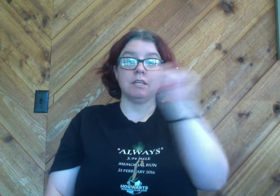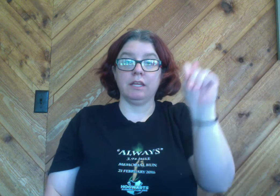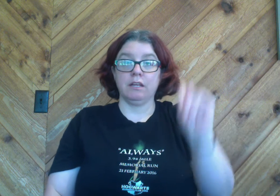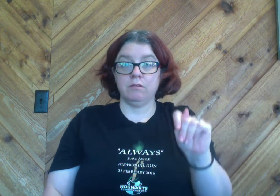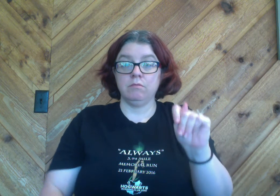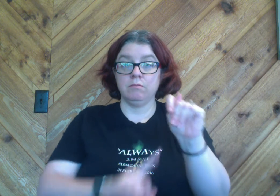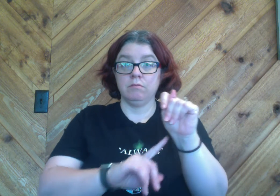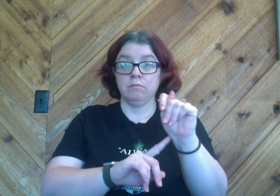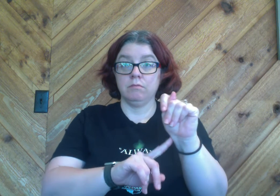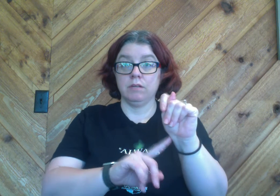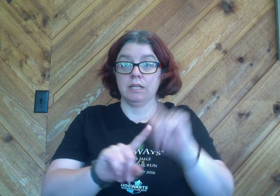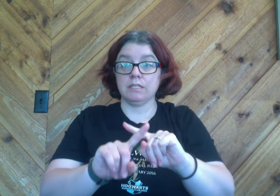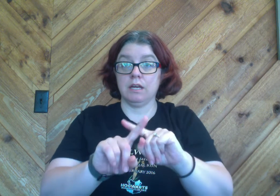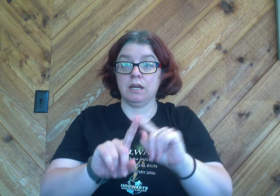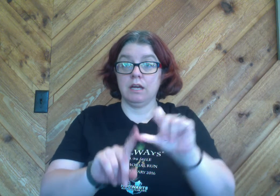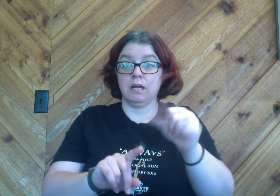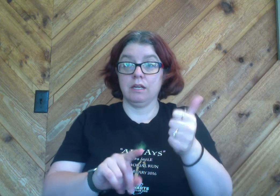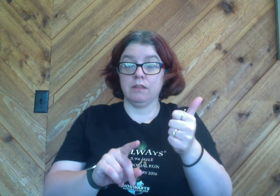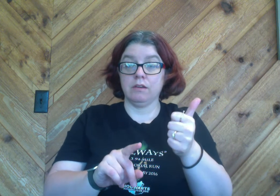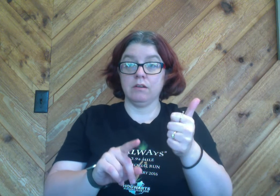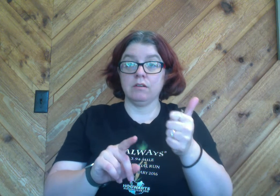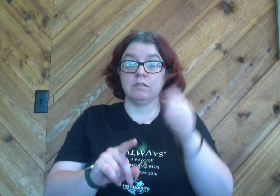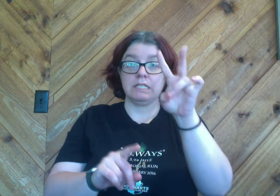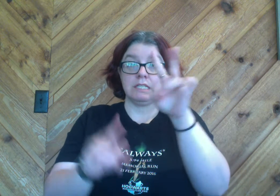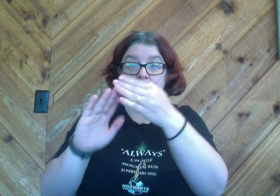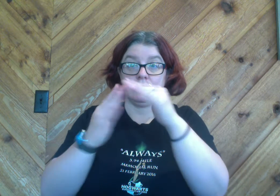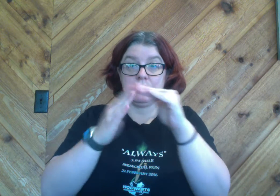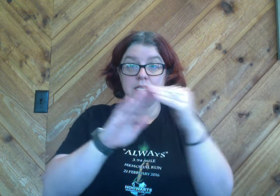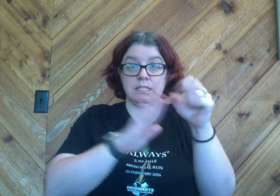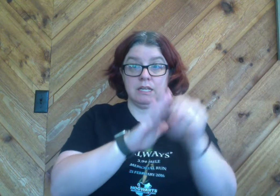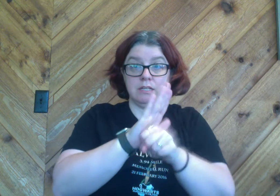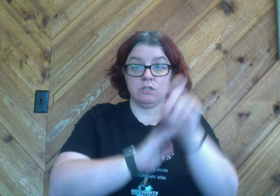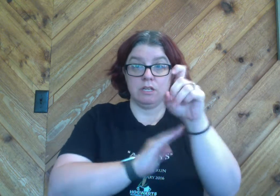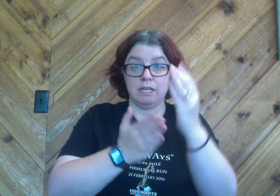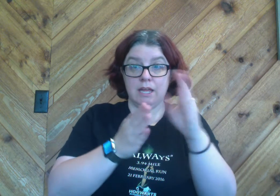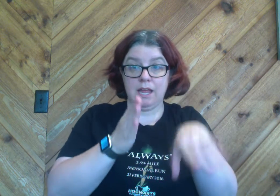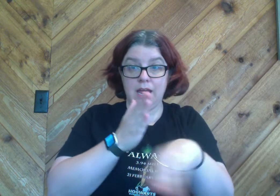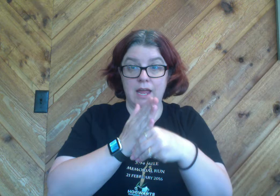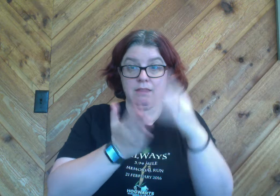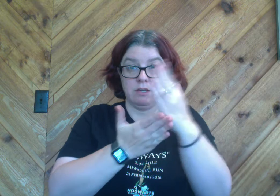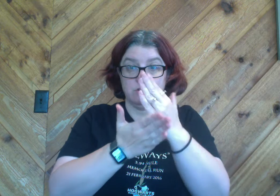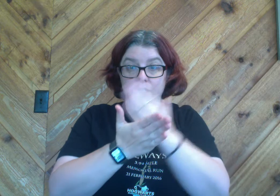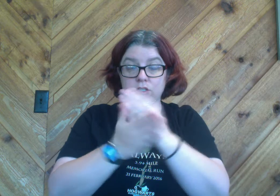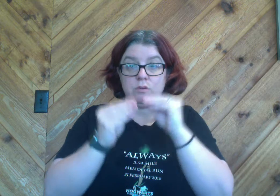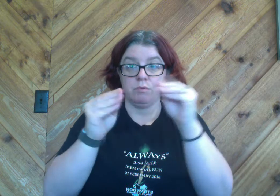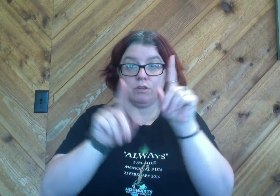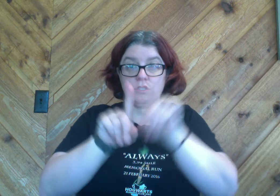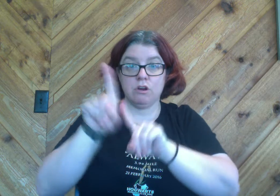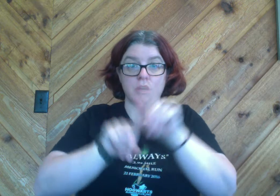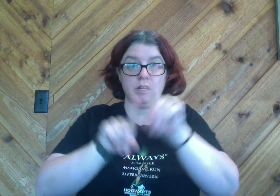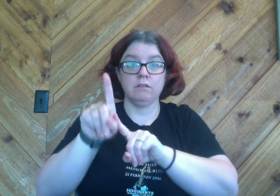Toledo, it's another seven city state so you need to add that to your list or put a star on it.